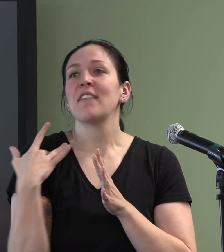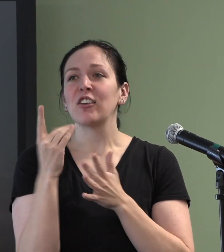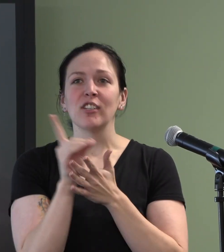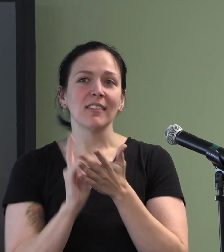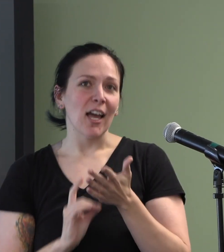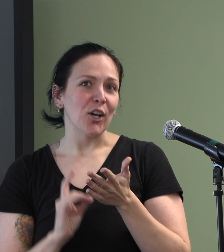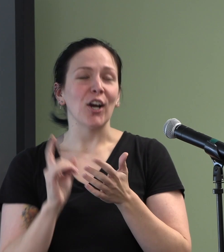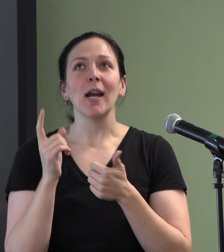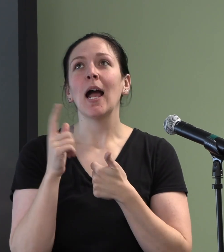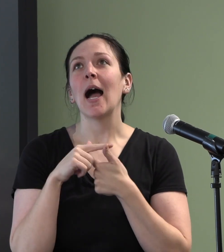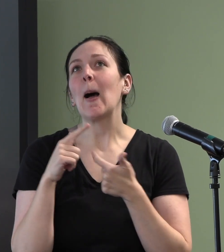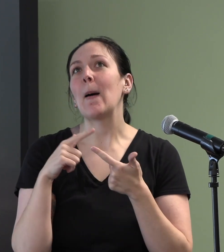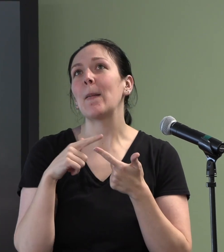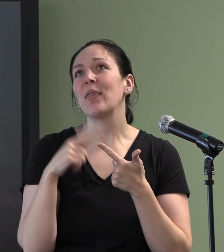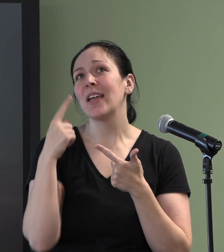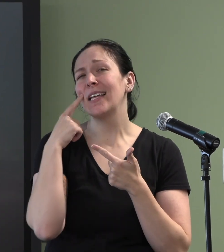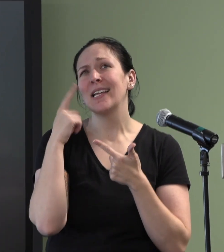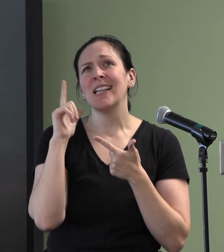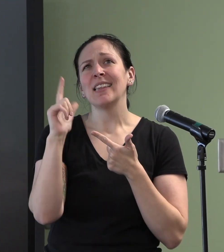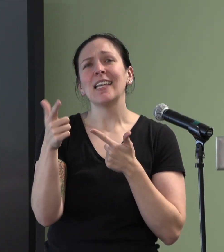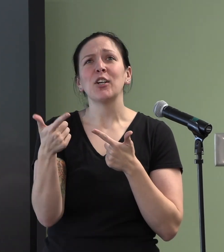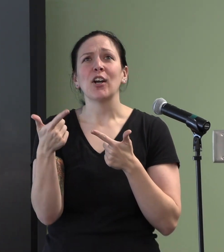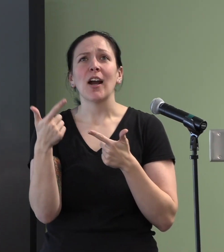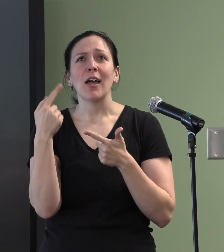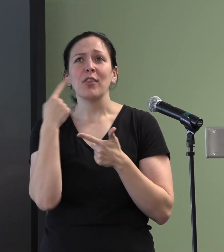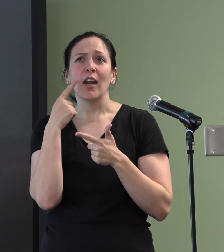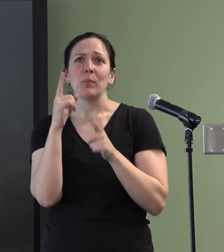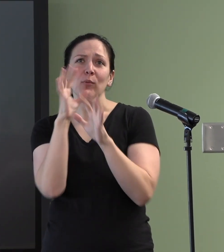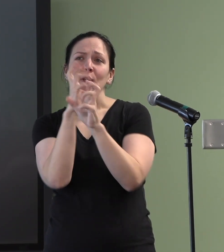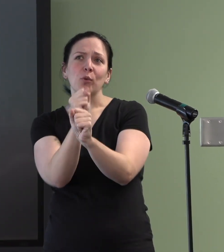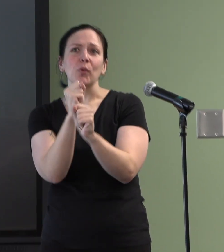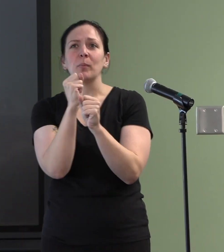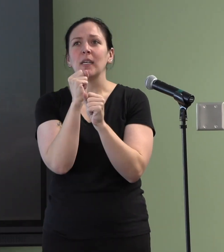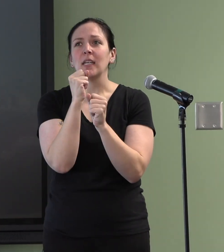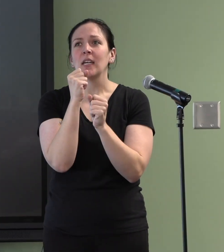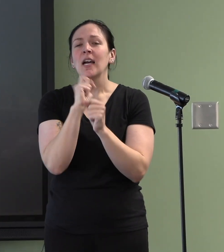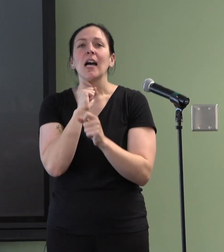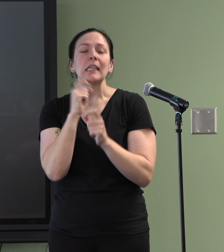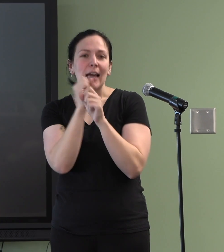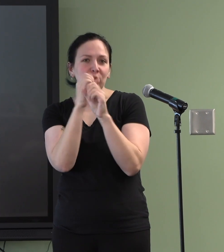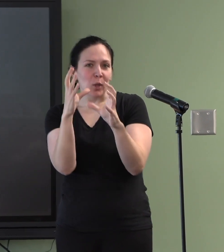fashion designer. I think later I thought it'd be really cool to be a glass